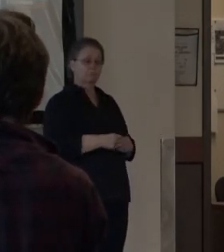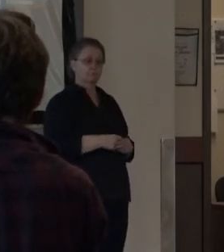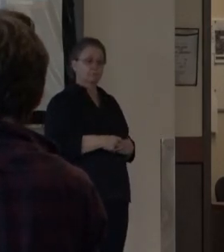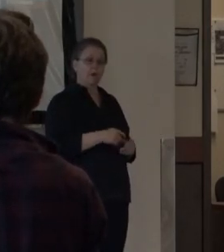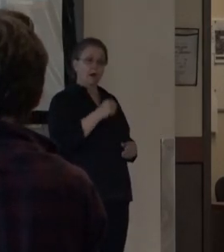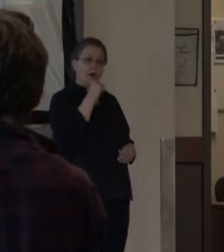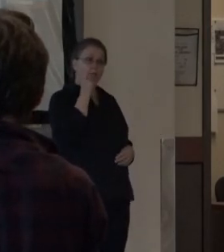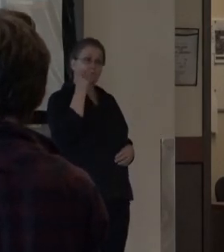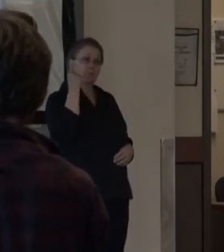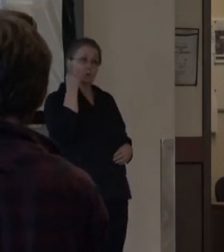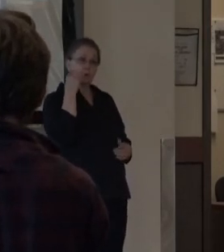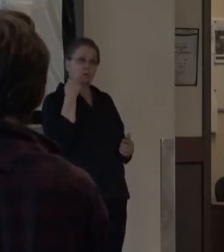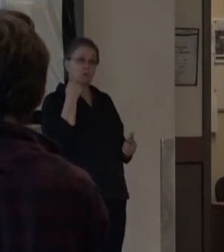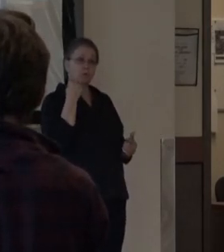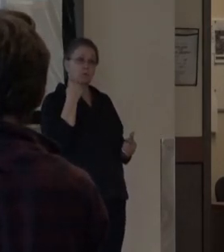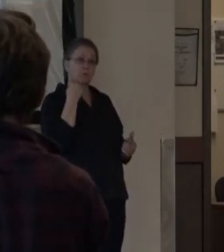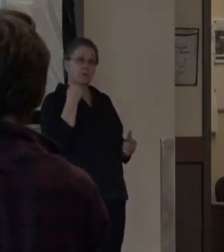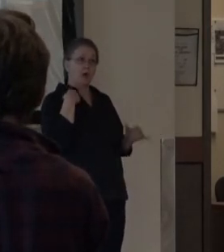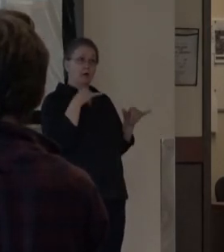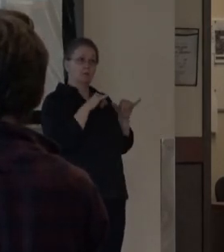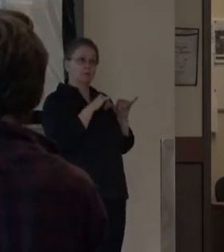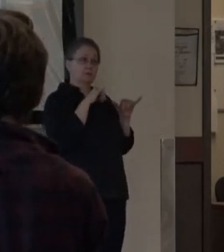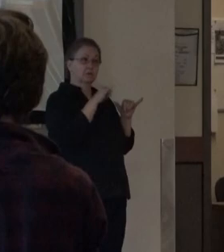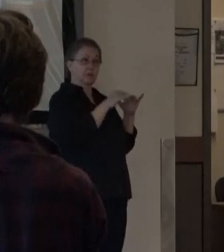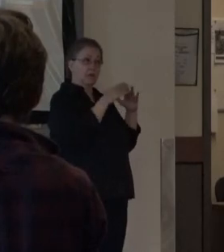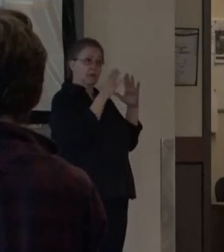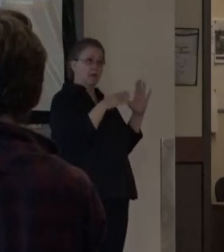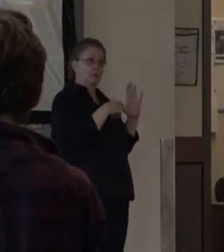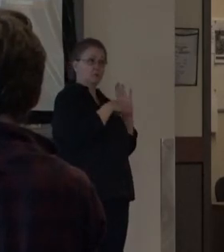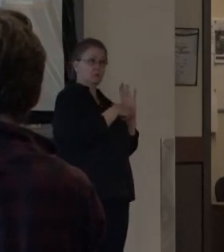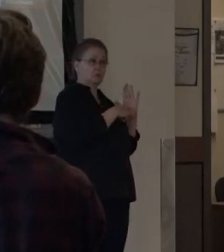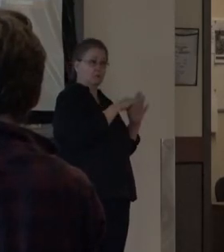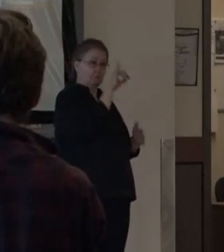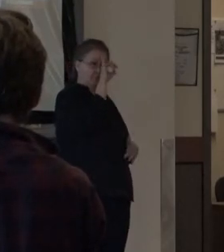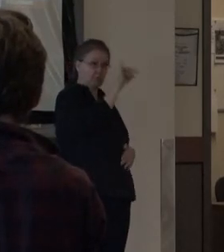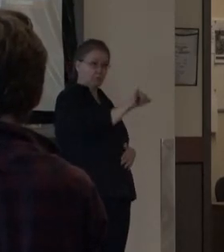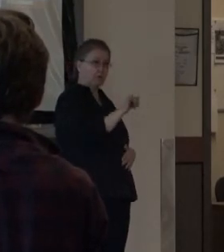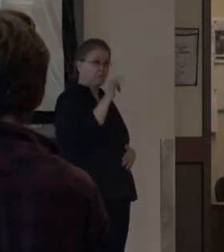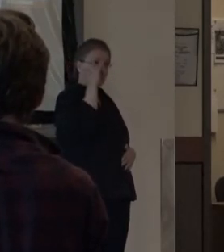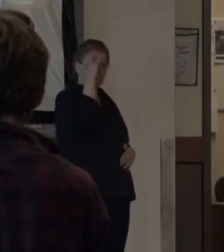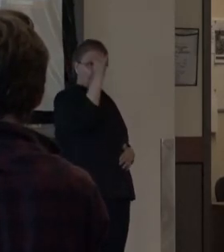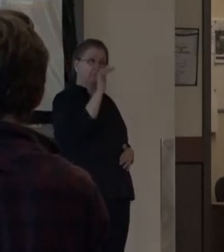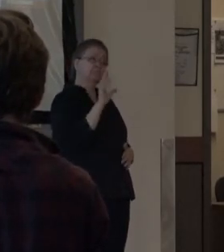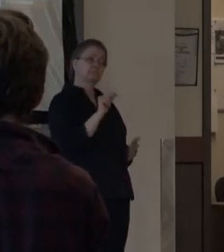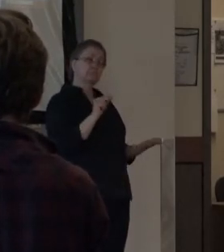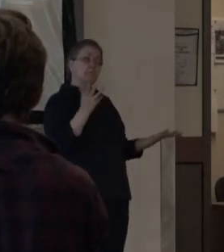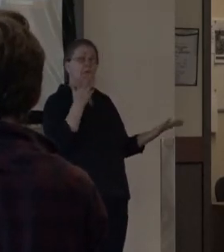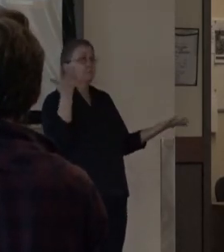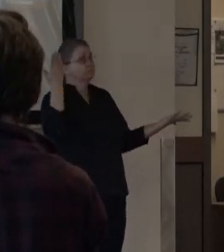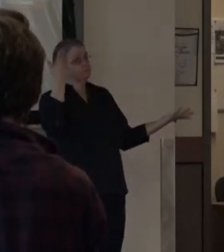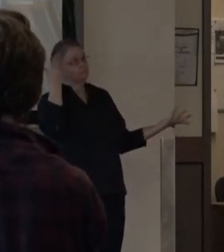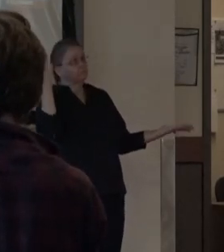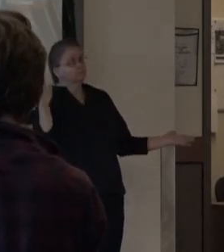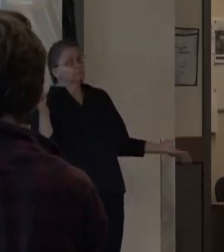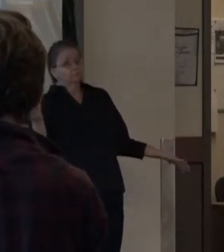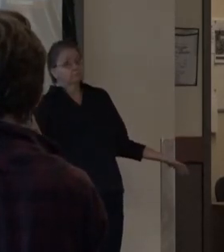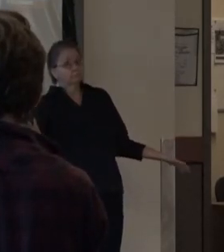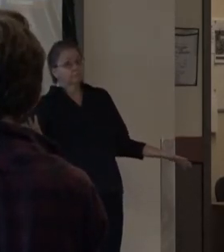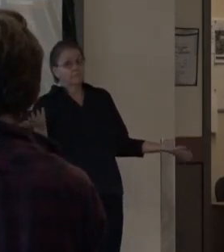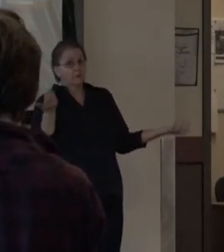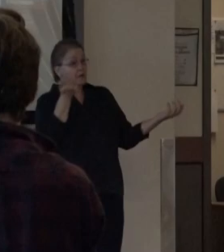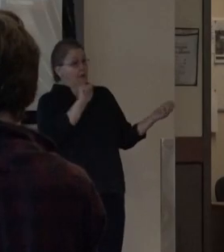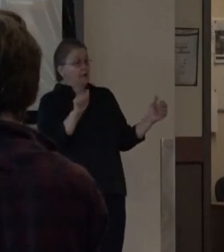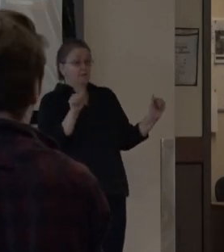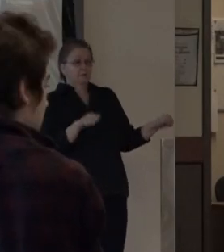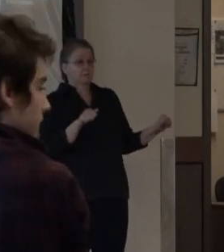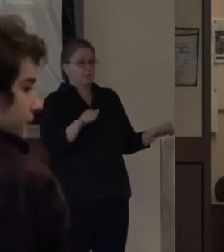And I don't think I will stay in the House of Representatives forever. But who knows? Anything's